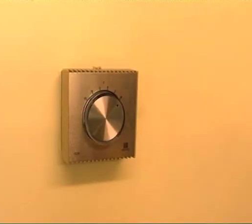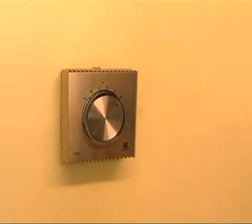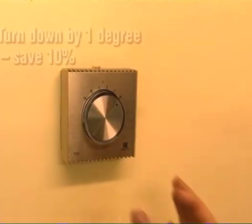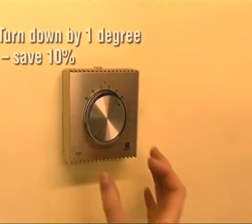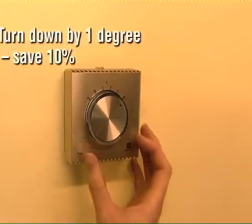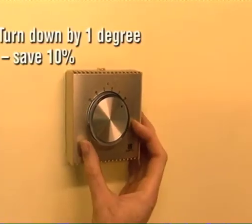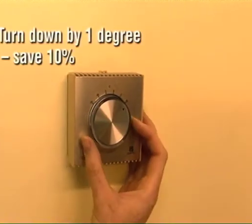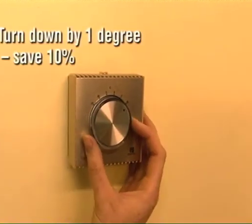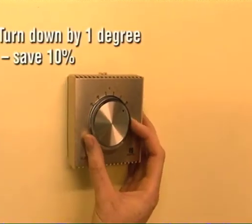house.